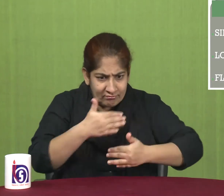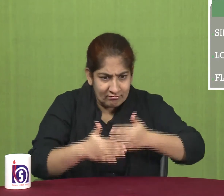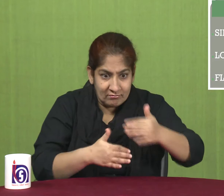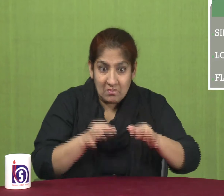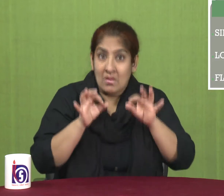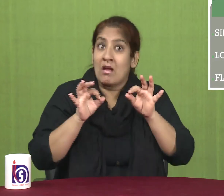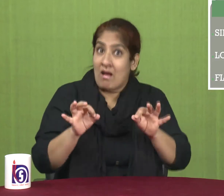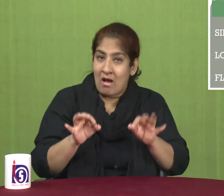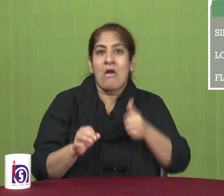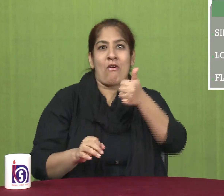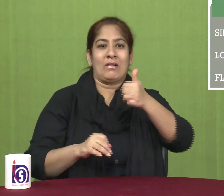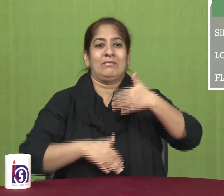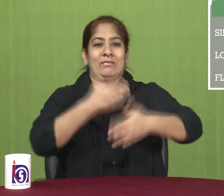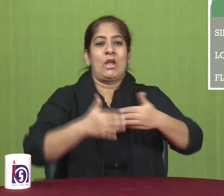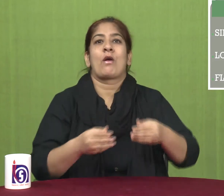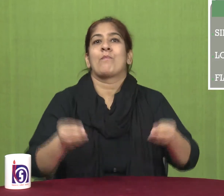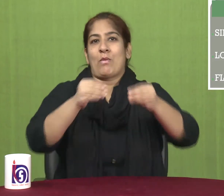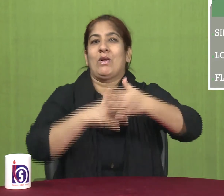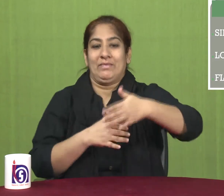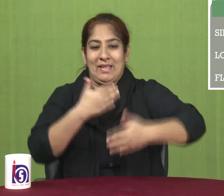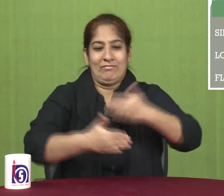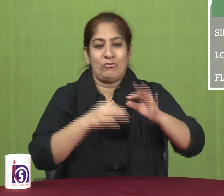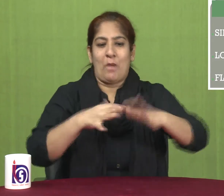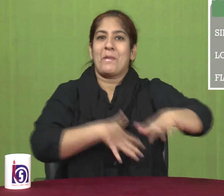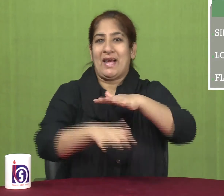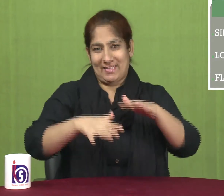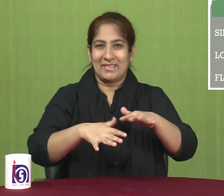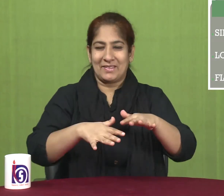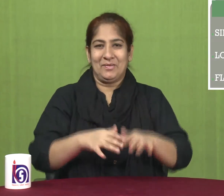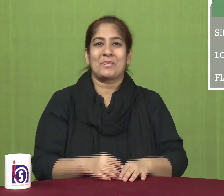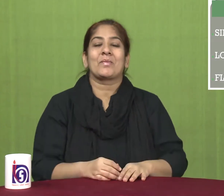we do the proper analysis and plan.